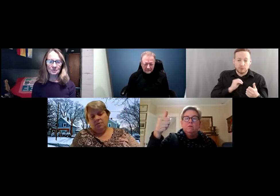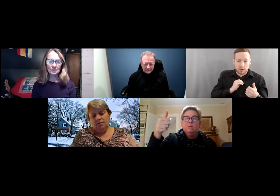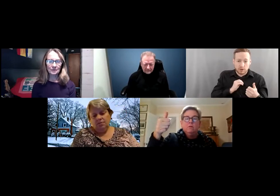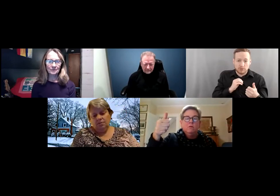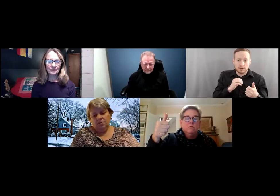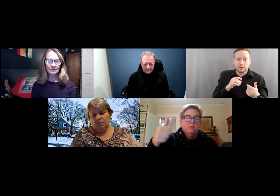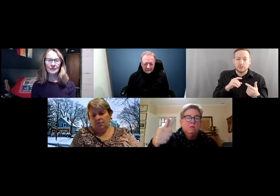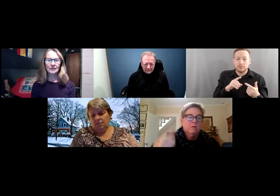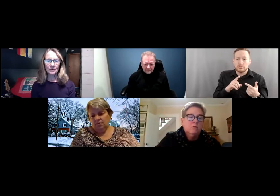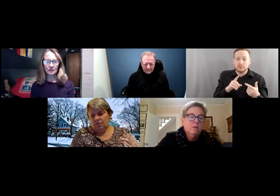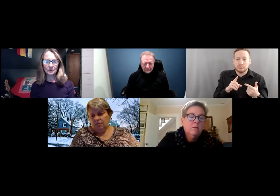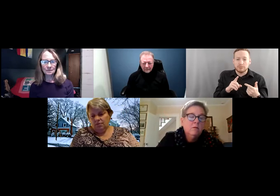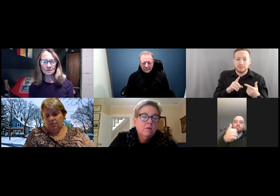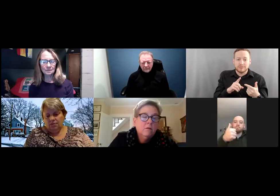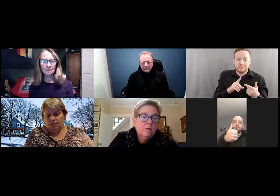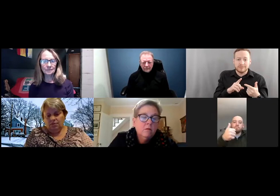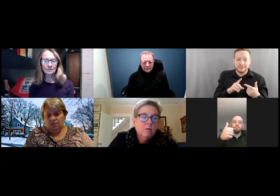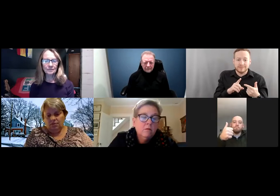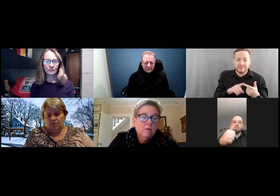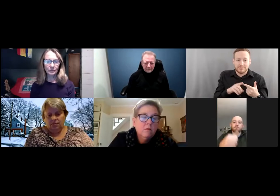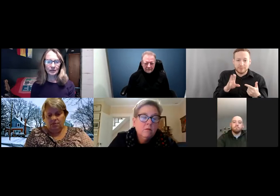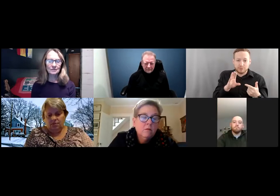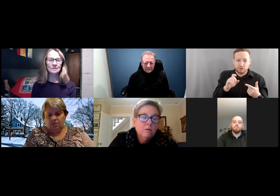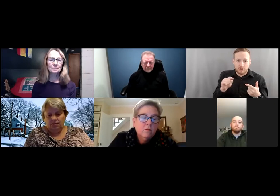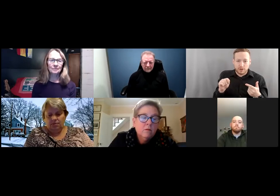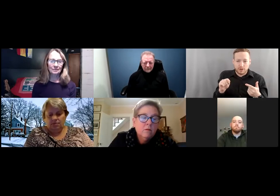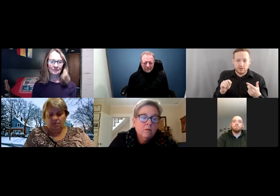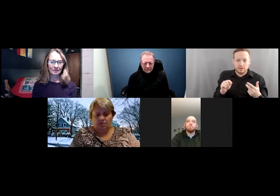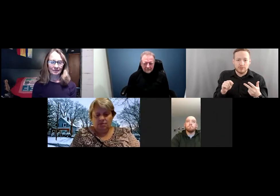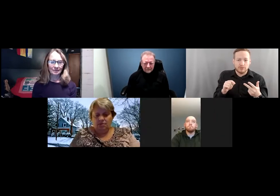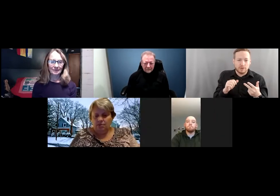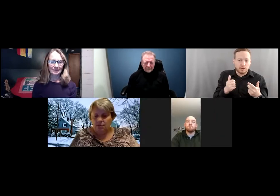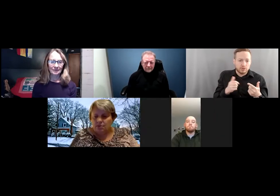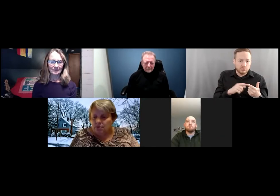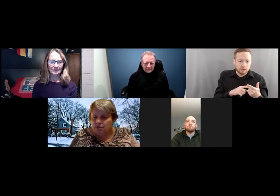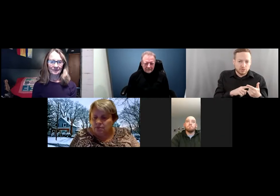up. Carolyn, Brett,